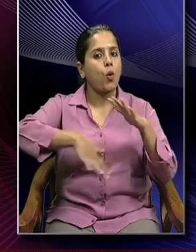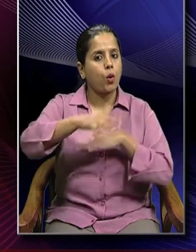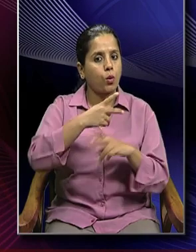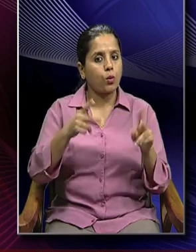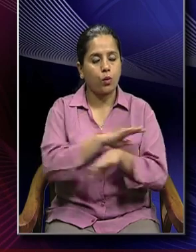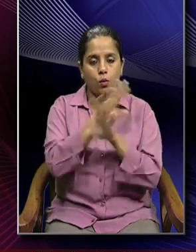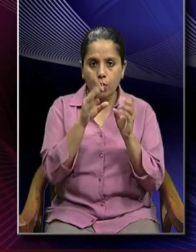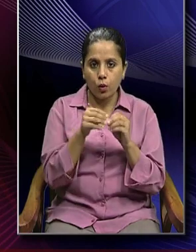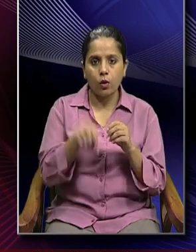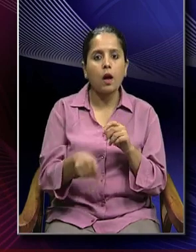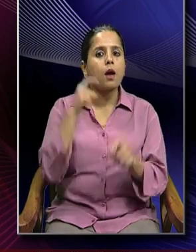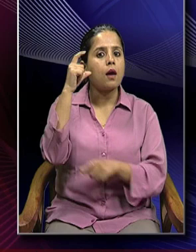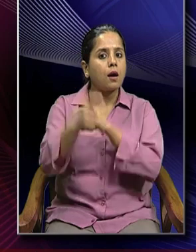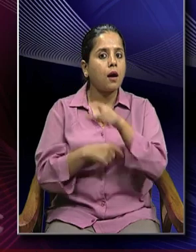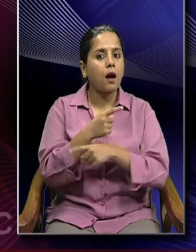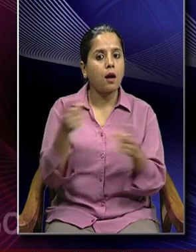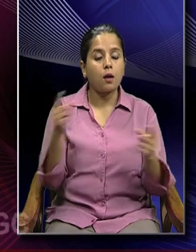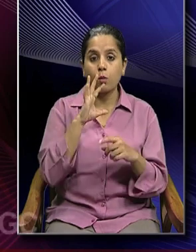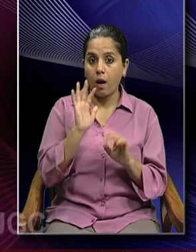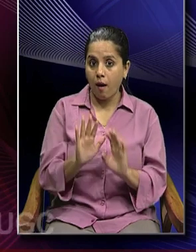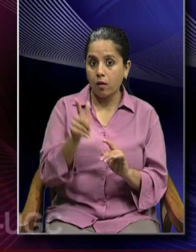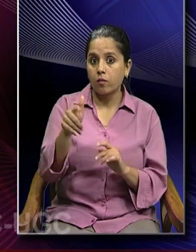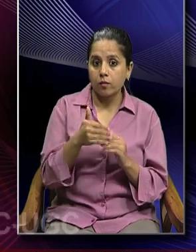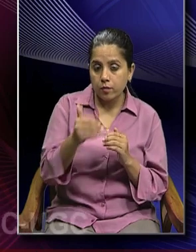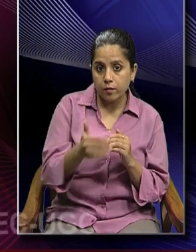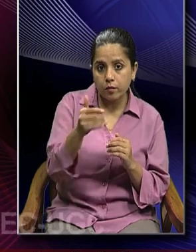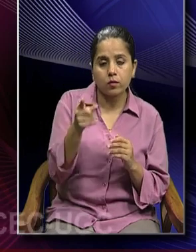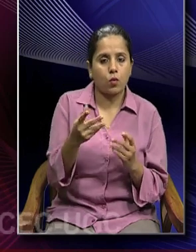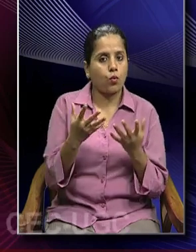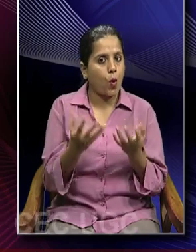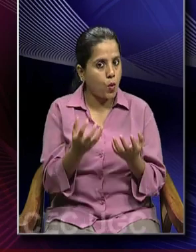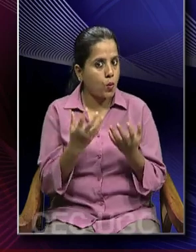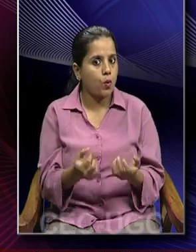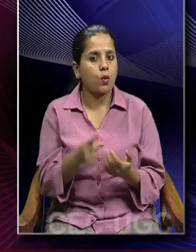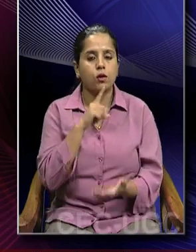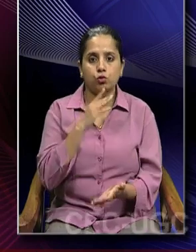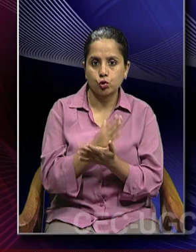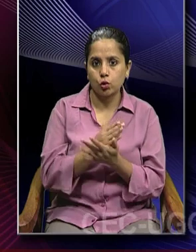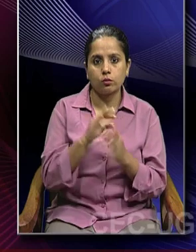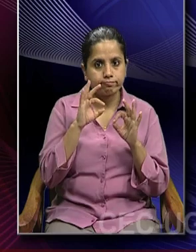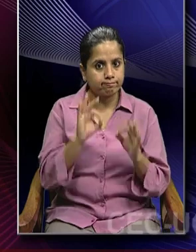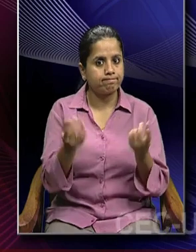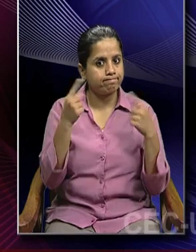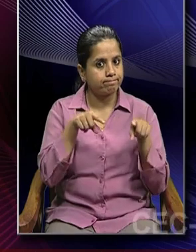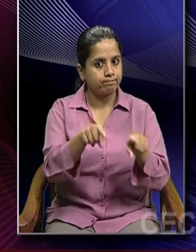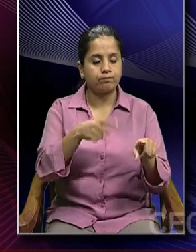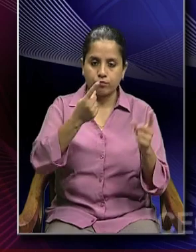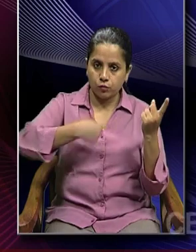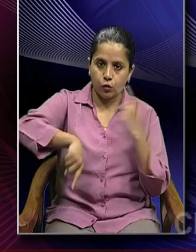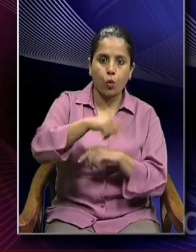all the corporates who are actually on this way and they wish to ensure the proper alignment among